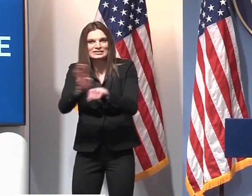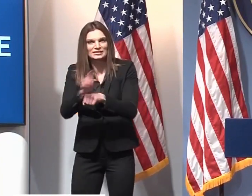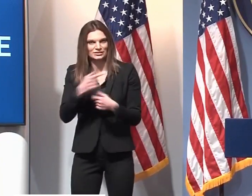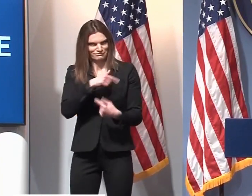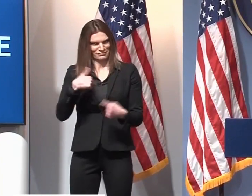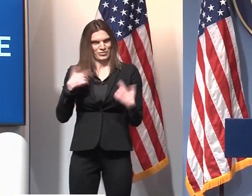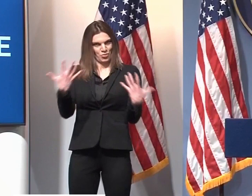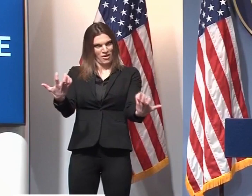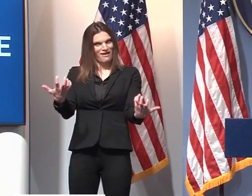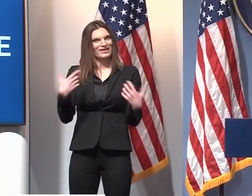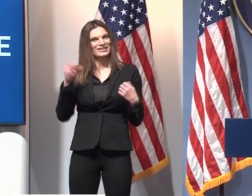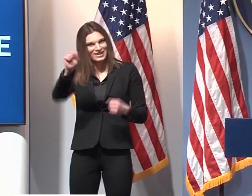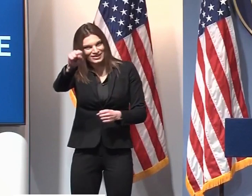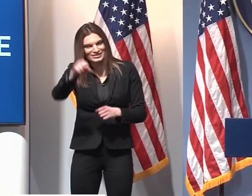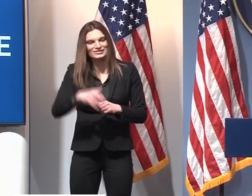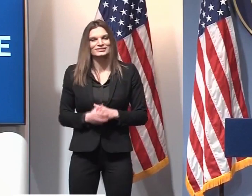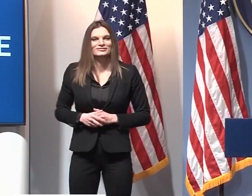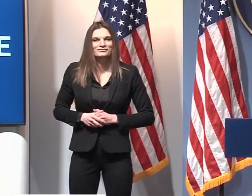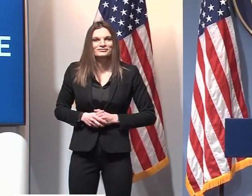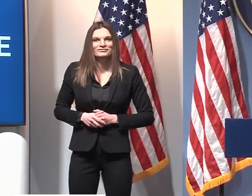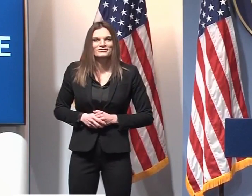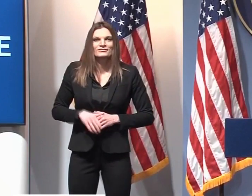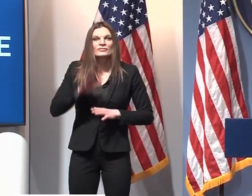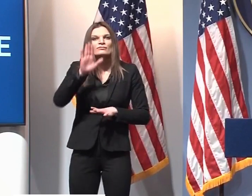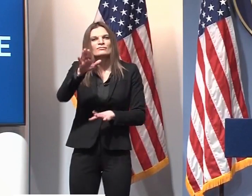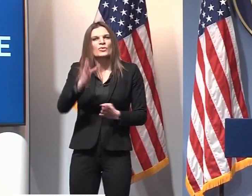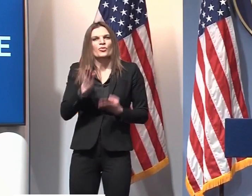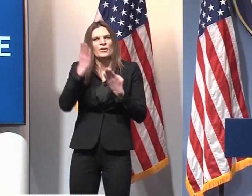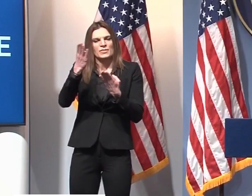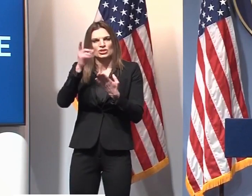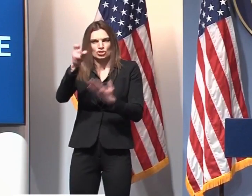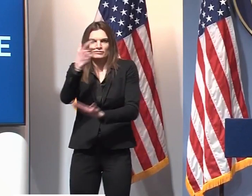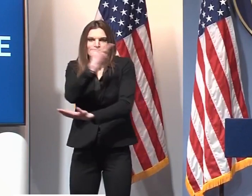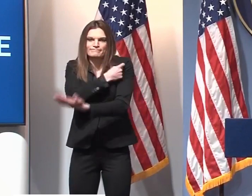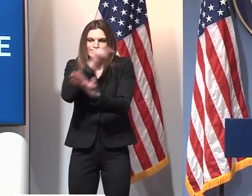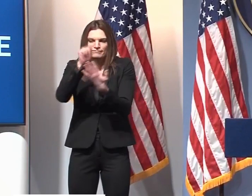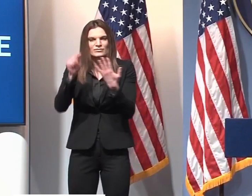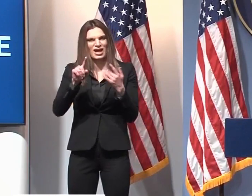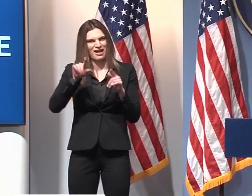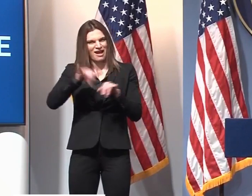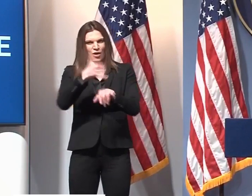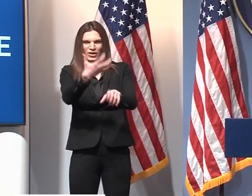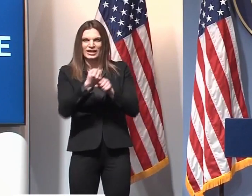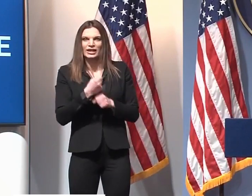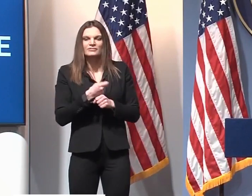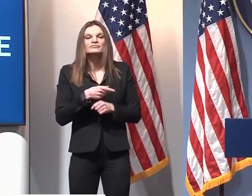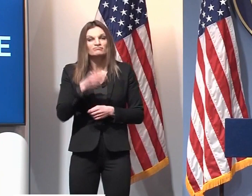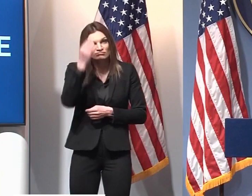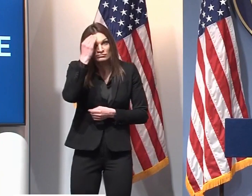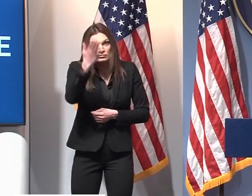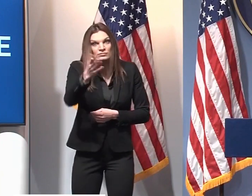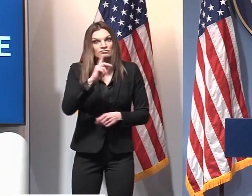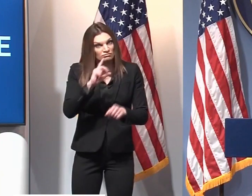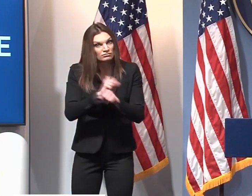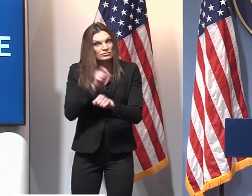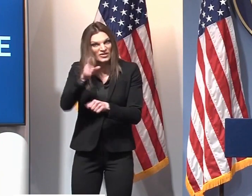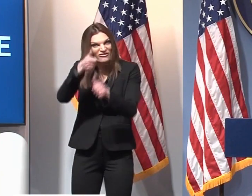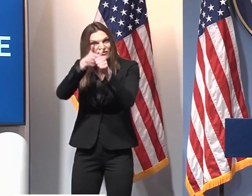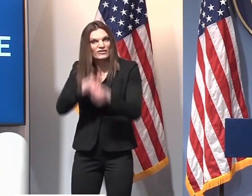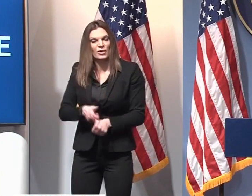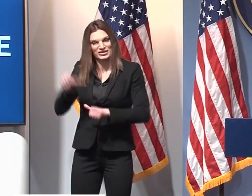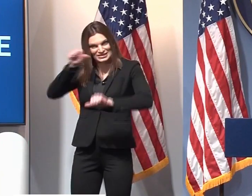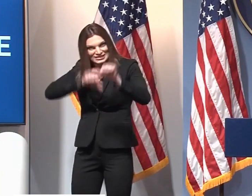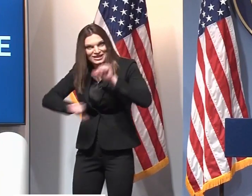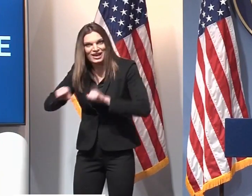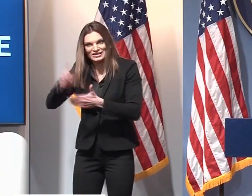want. Their recommendations are based on science, data, and evidence. I